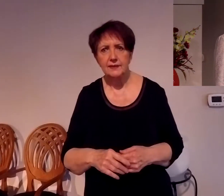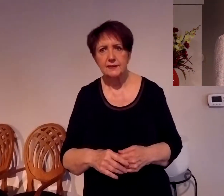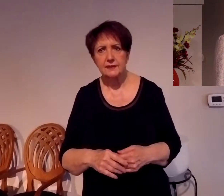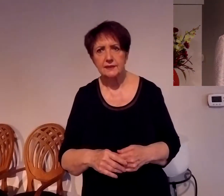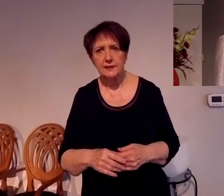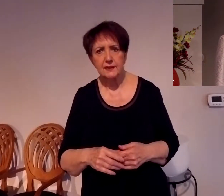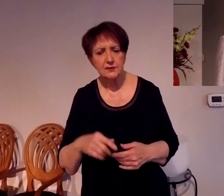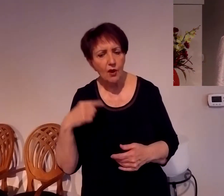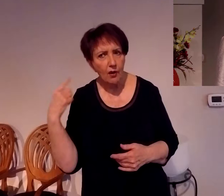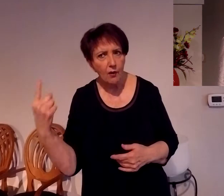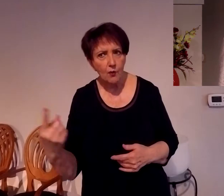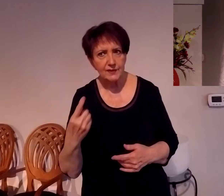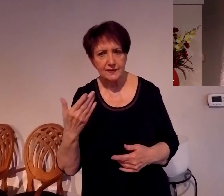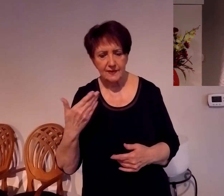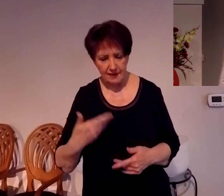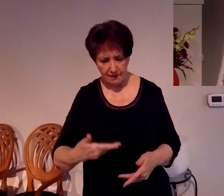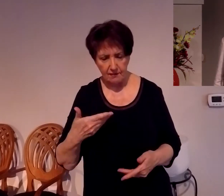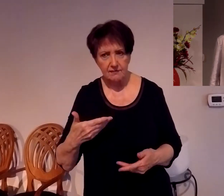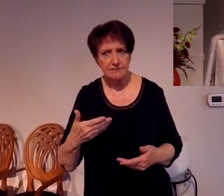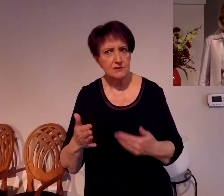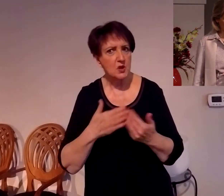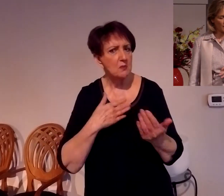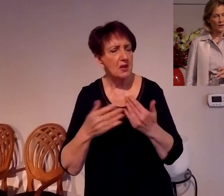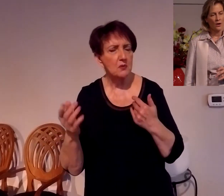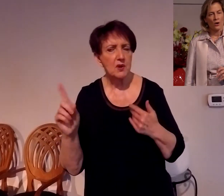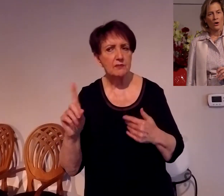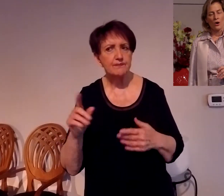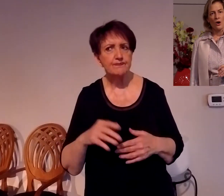always present no matter where we are.